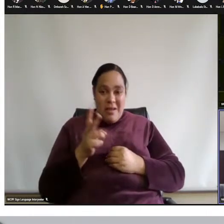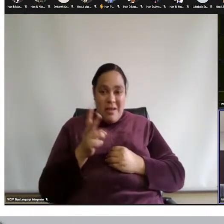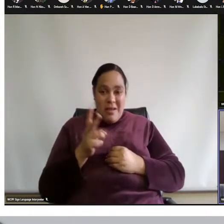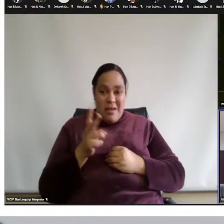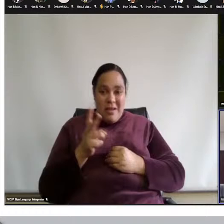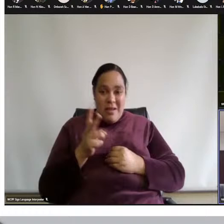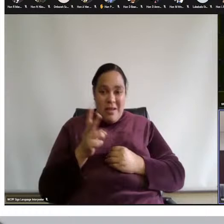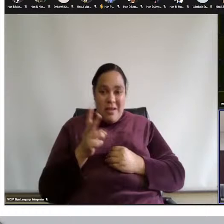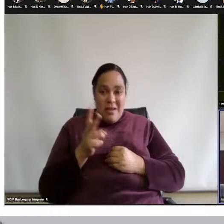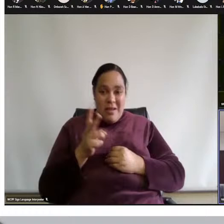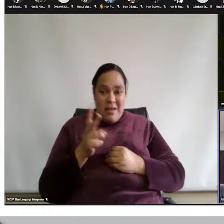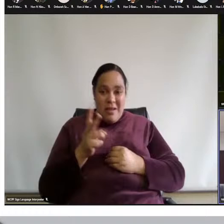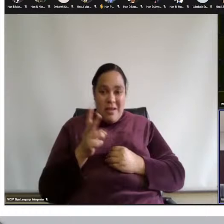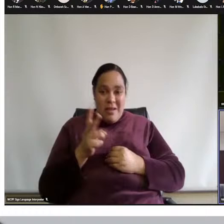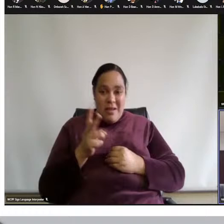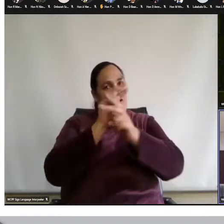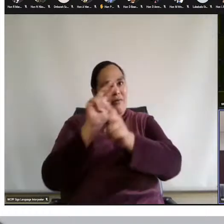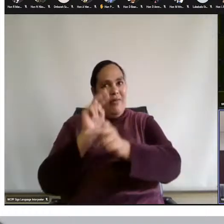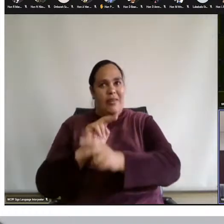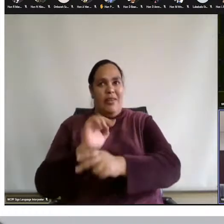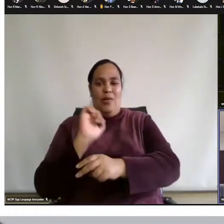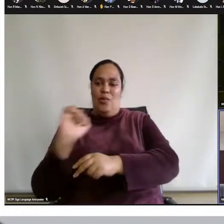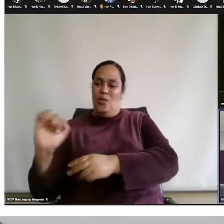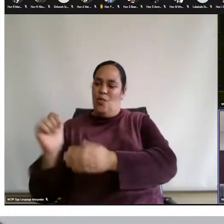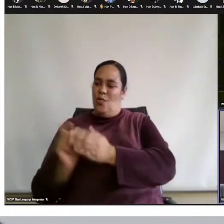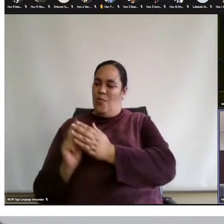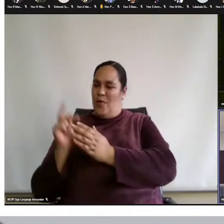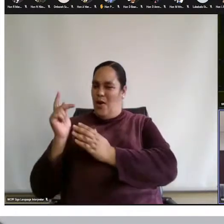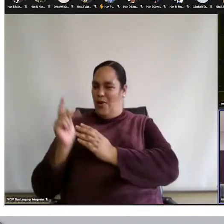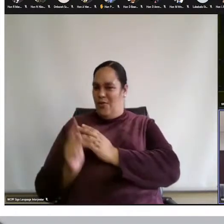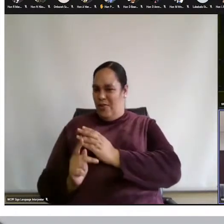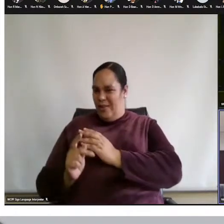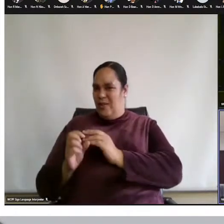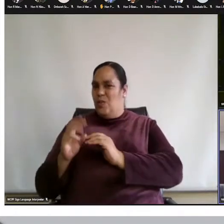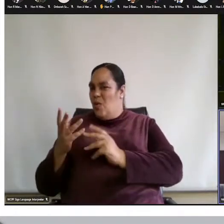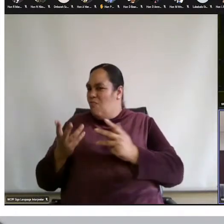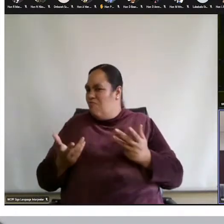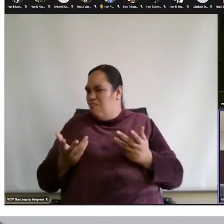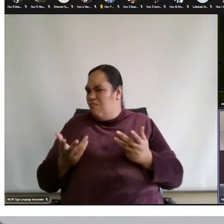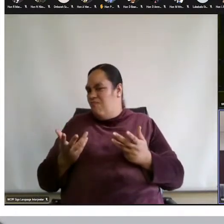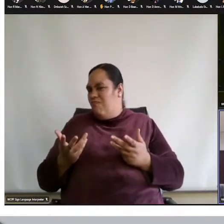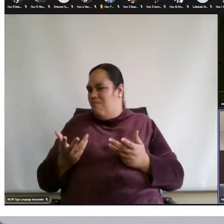and do oversight over his project. So I am certainly